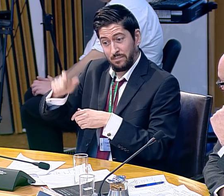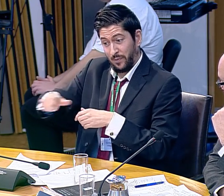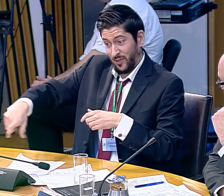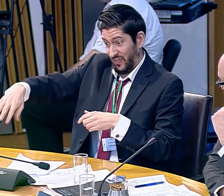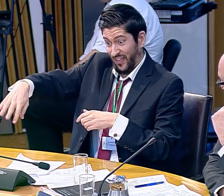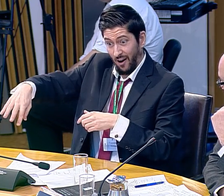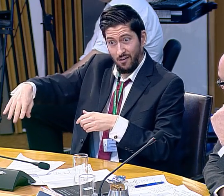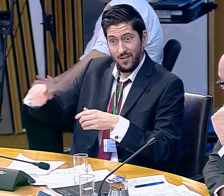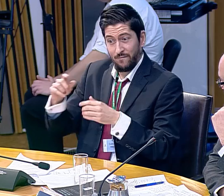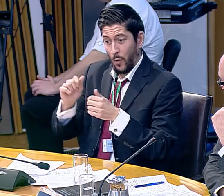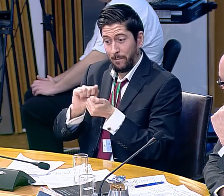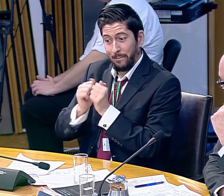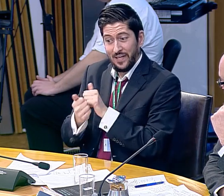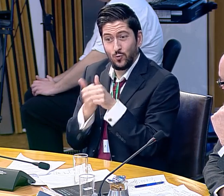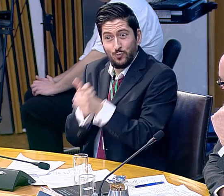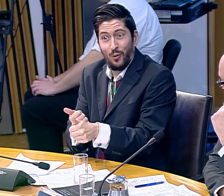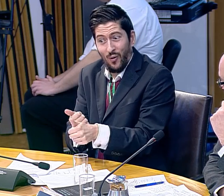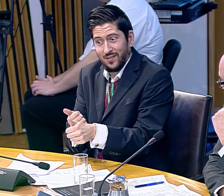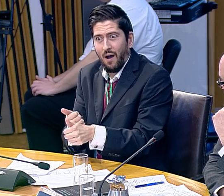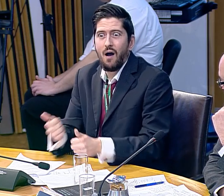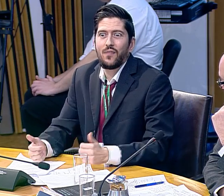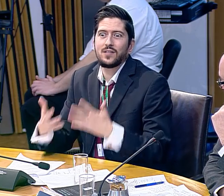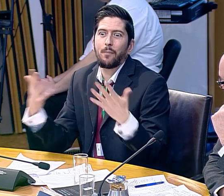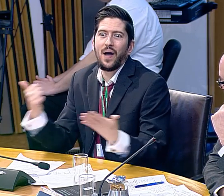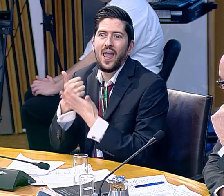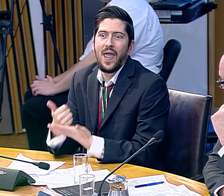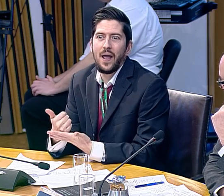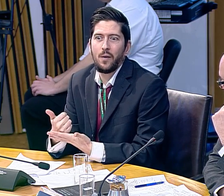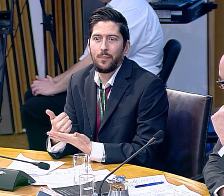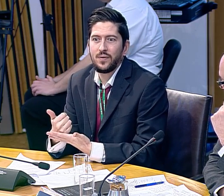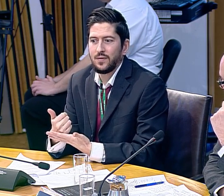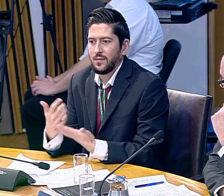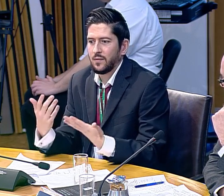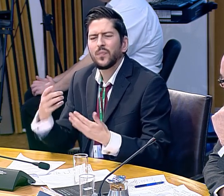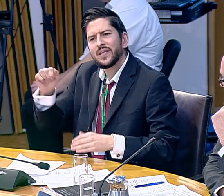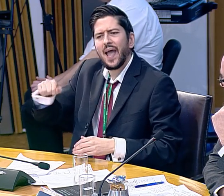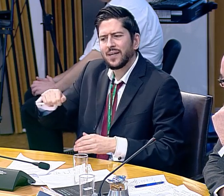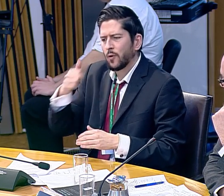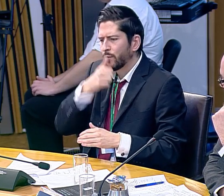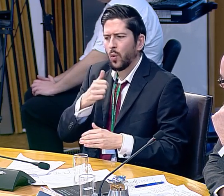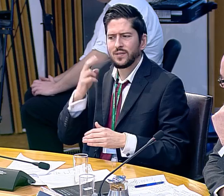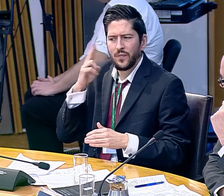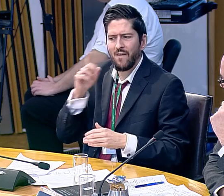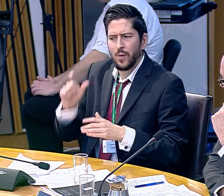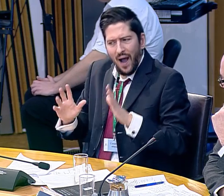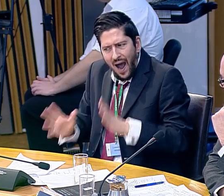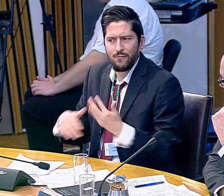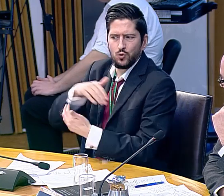deaf students, new deaf students, can go along knowing that there are other deaf people there, who can engage with them and support them, and that makes a